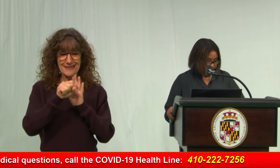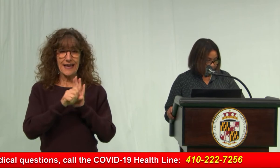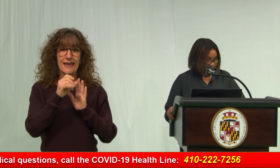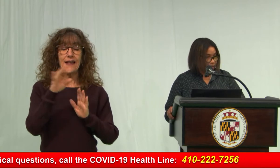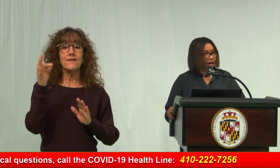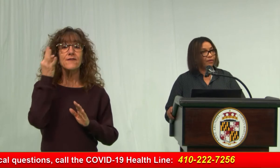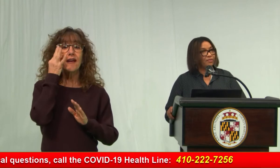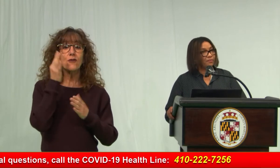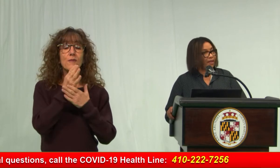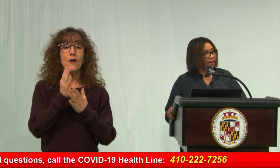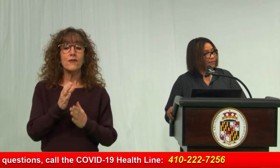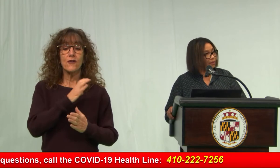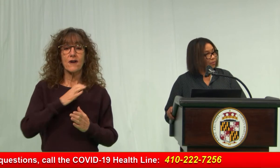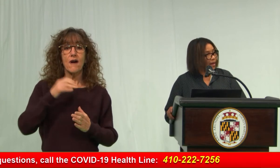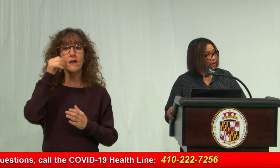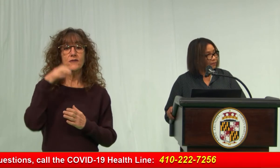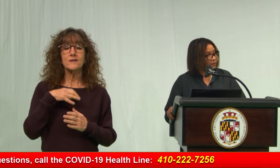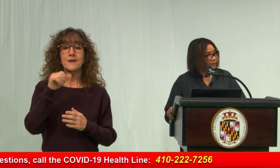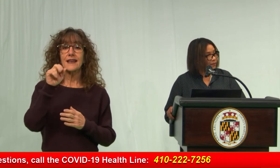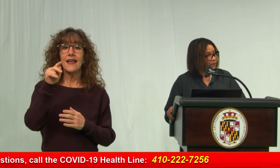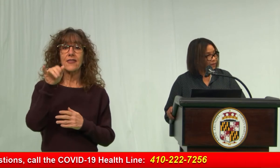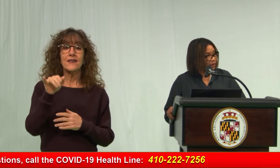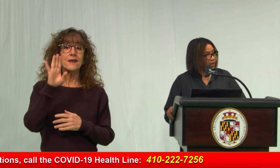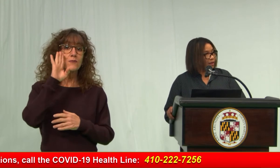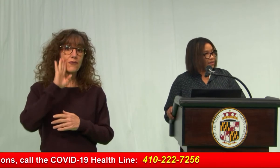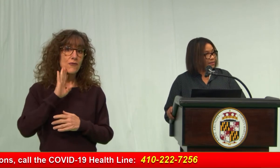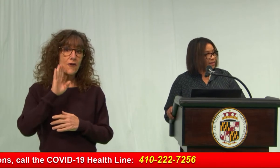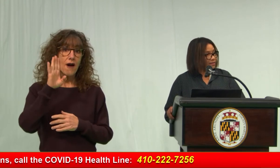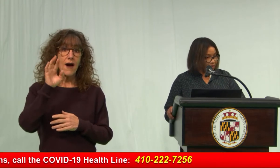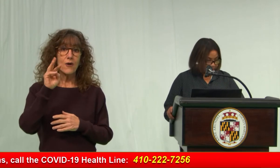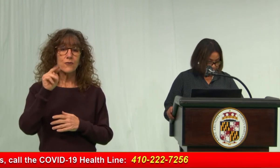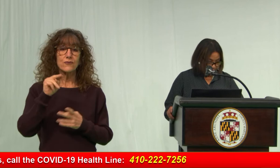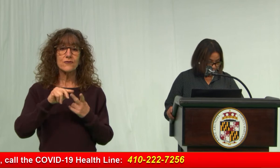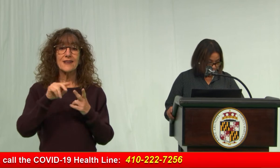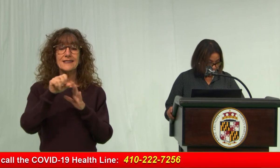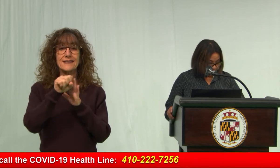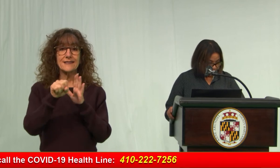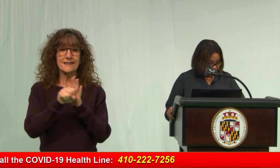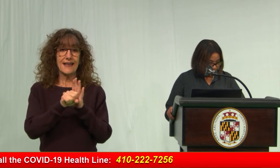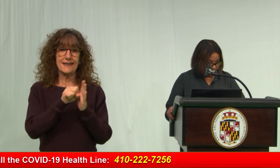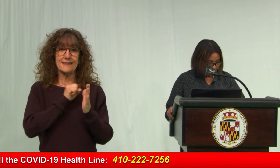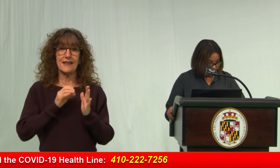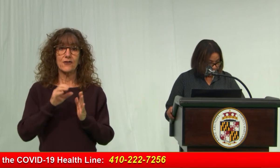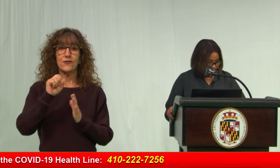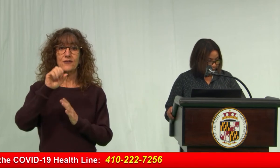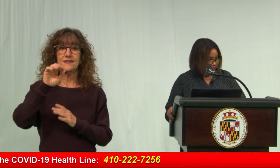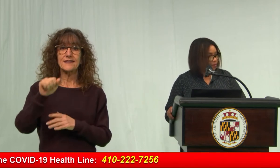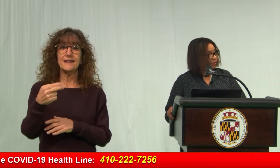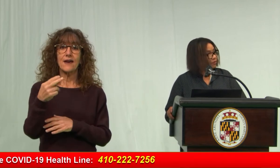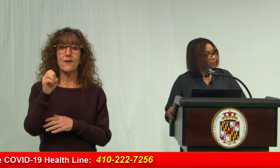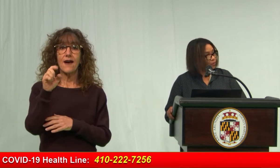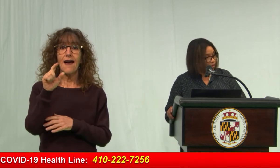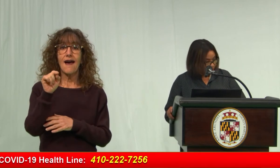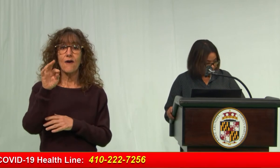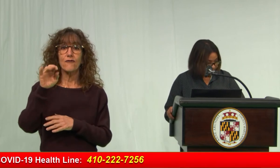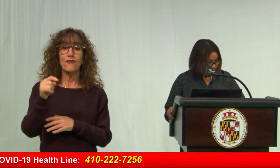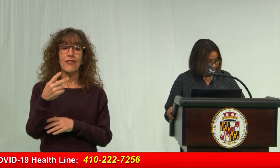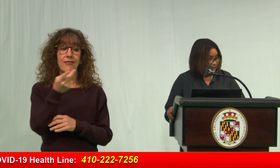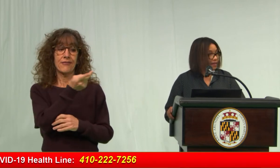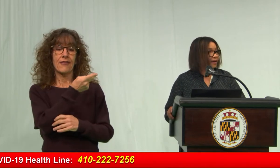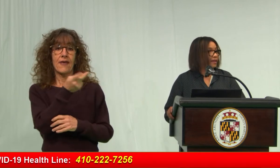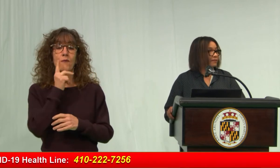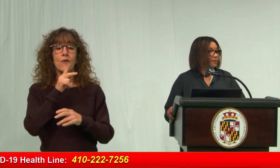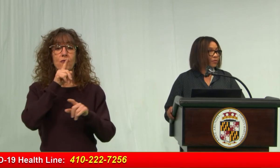partners, Congressman Anthony Brown, State Senator Sarah Elfrith, and they're going to report on